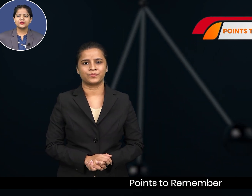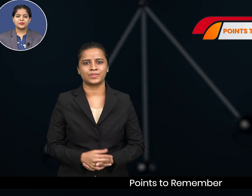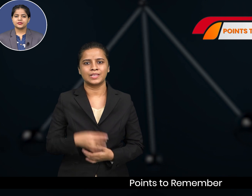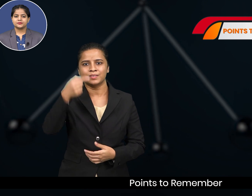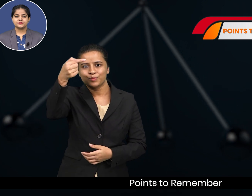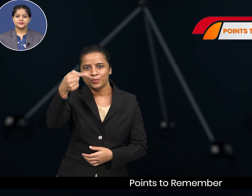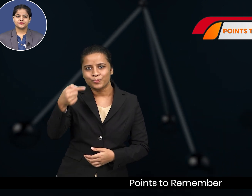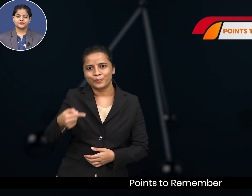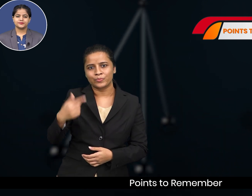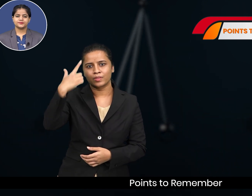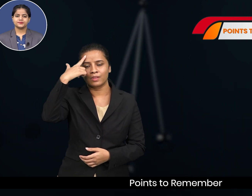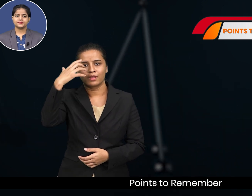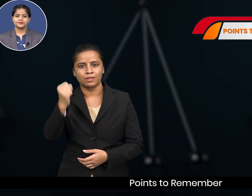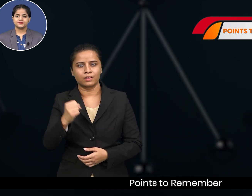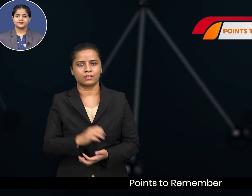Points to remember.